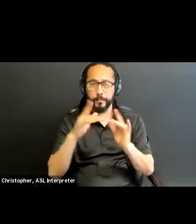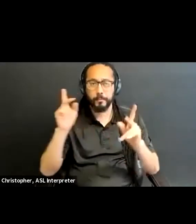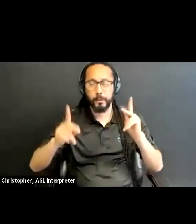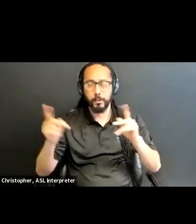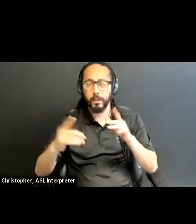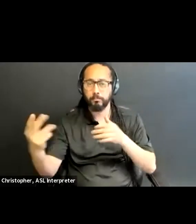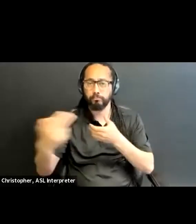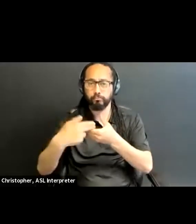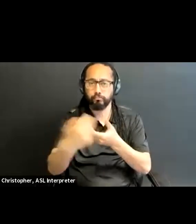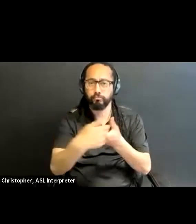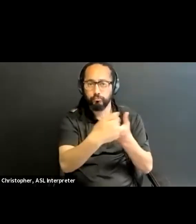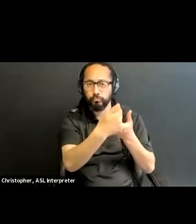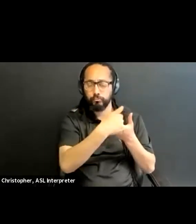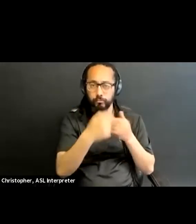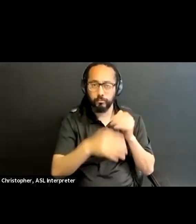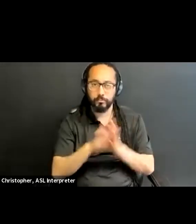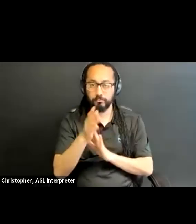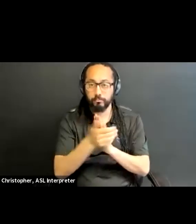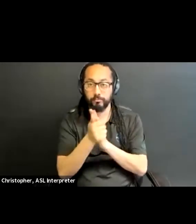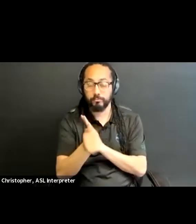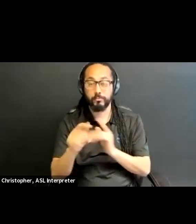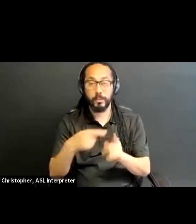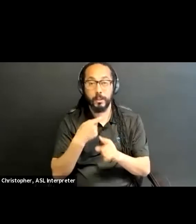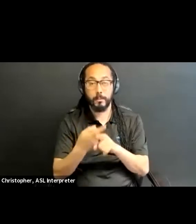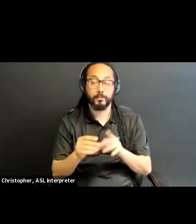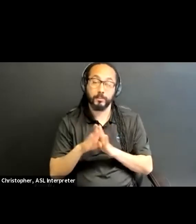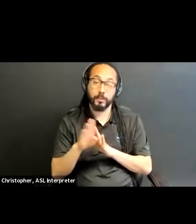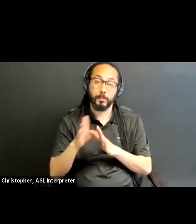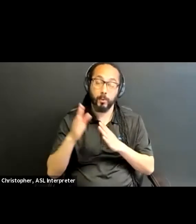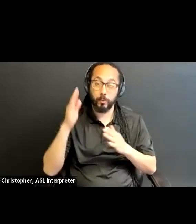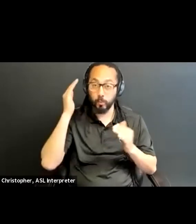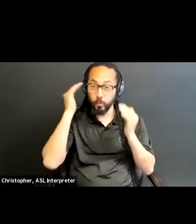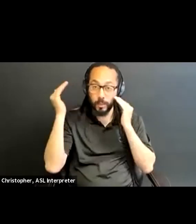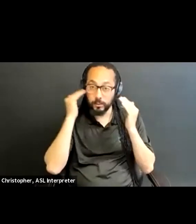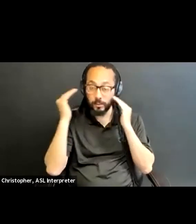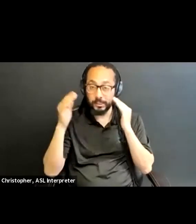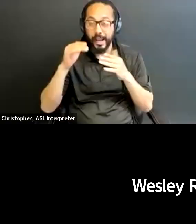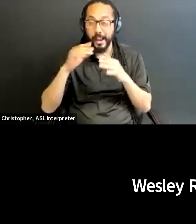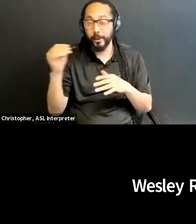skills in addition to creating awareness about consent in their communities.